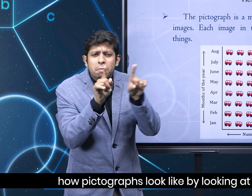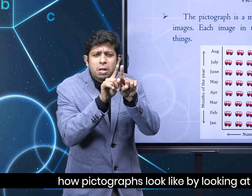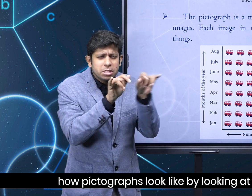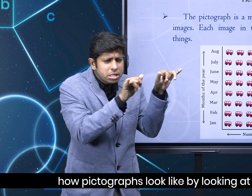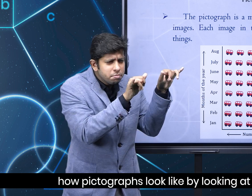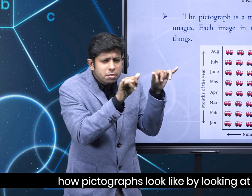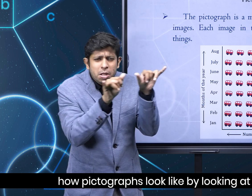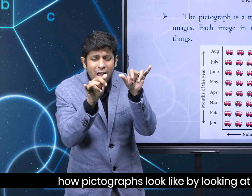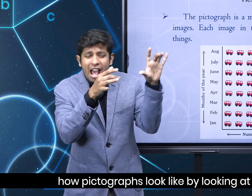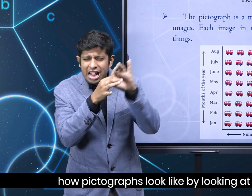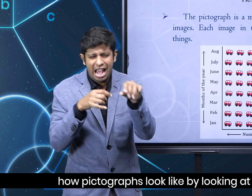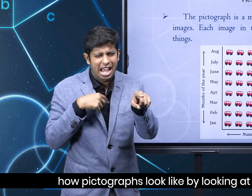looking at the following examples.